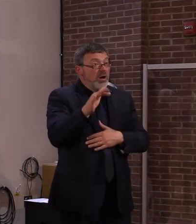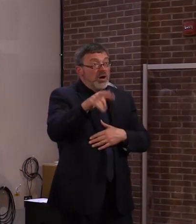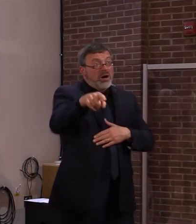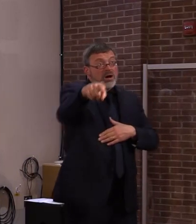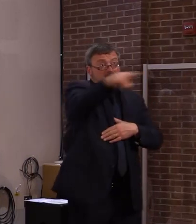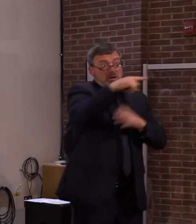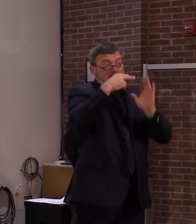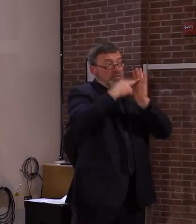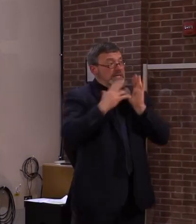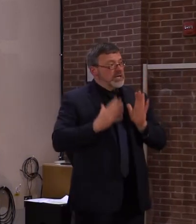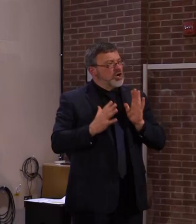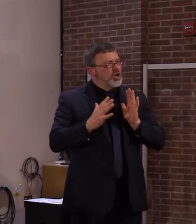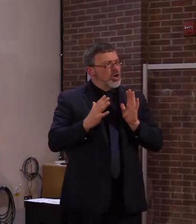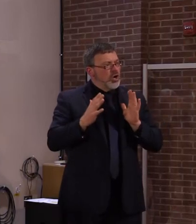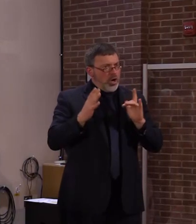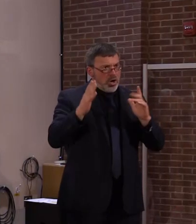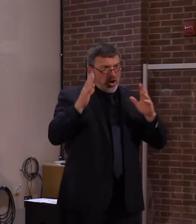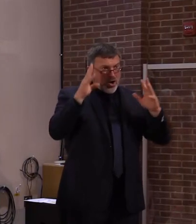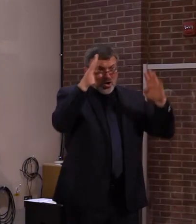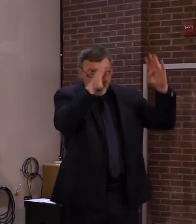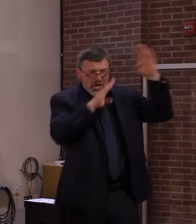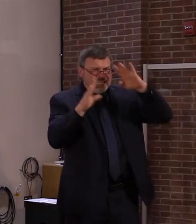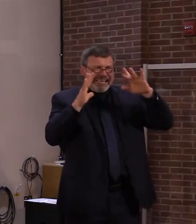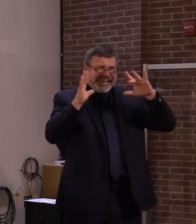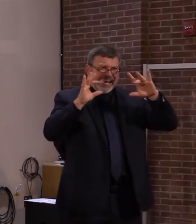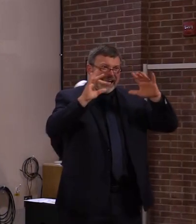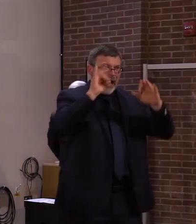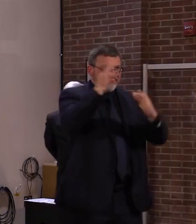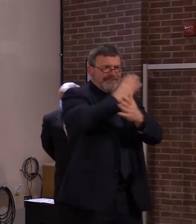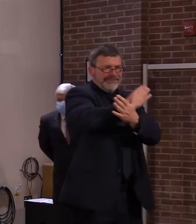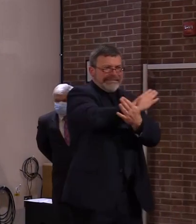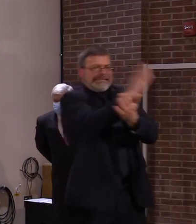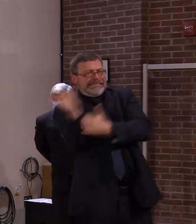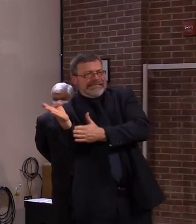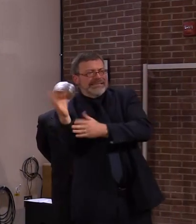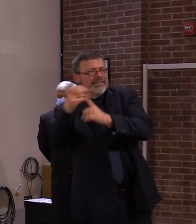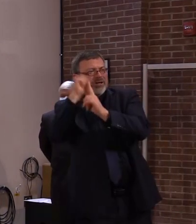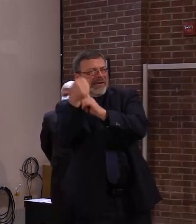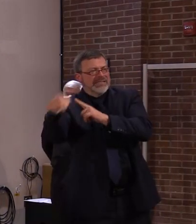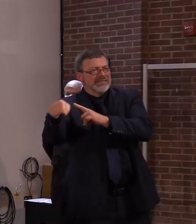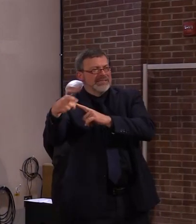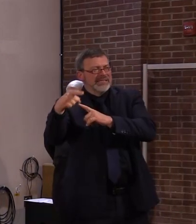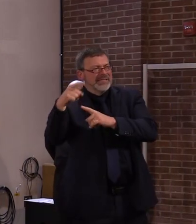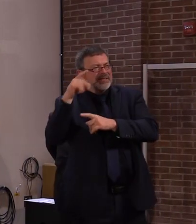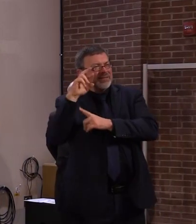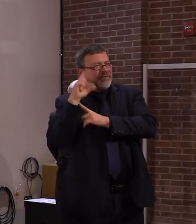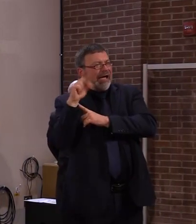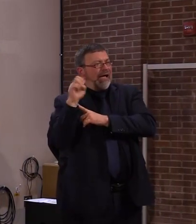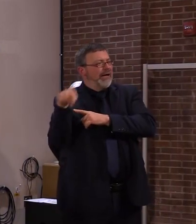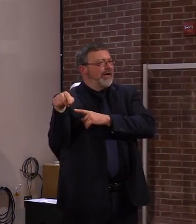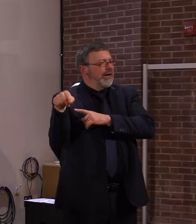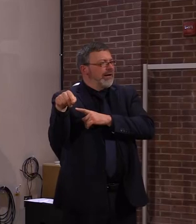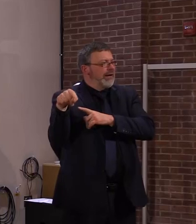it'll be much worse if I get it on top of the vaccine. So that's all I can say.